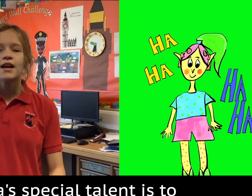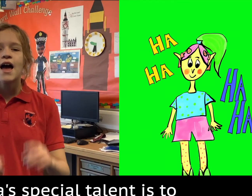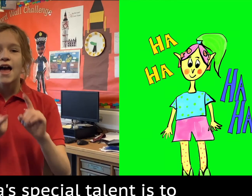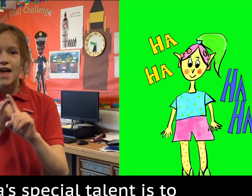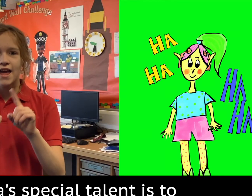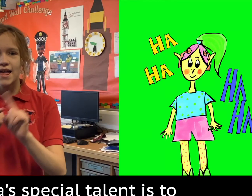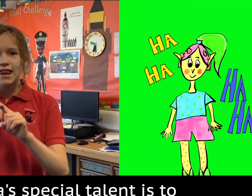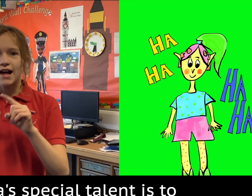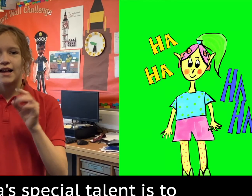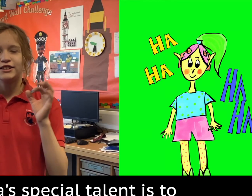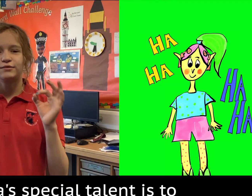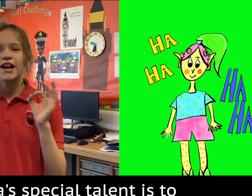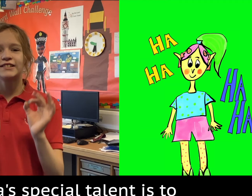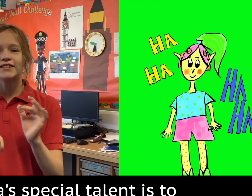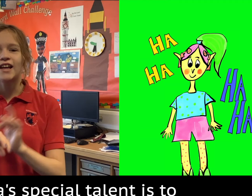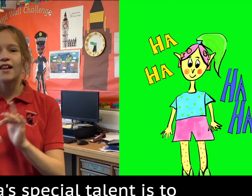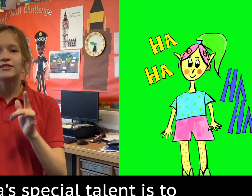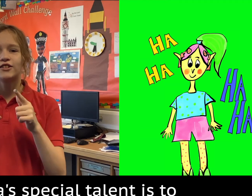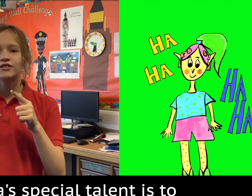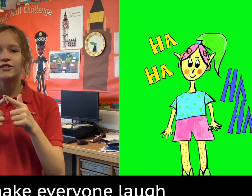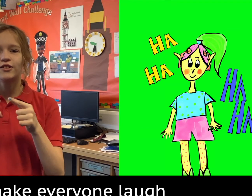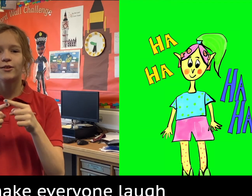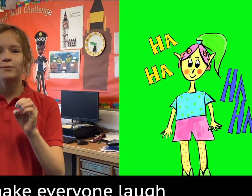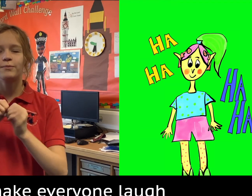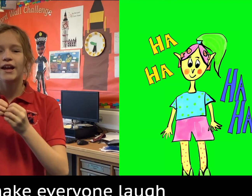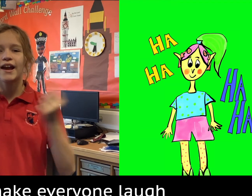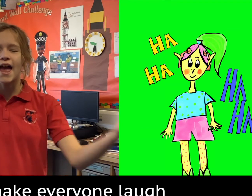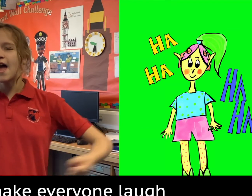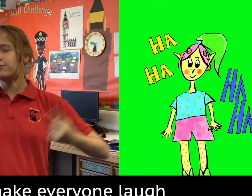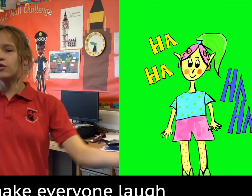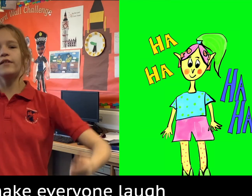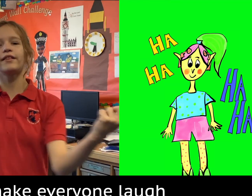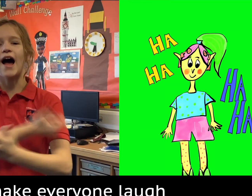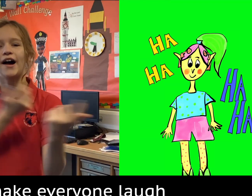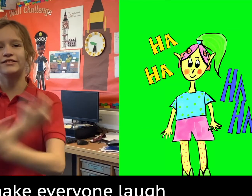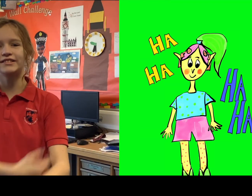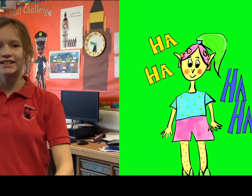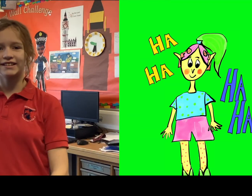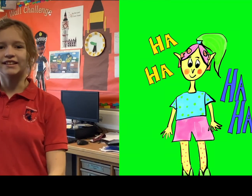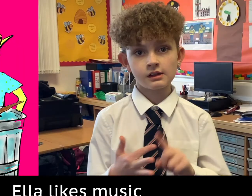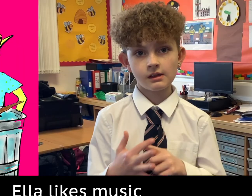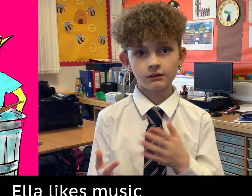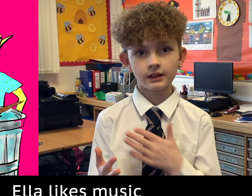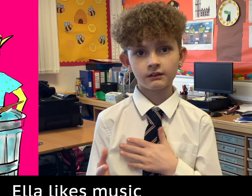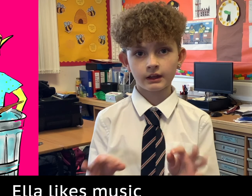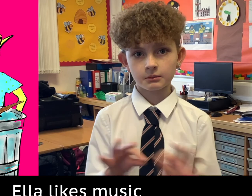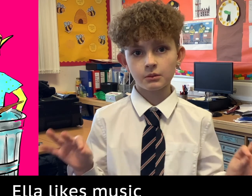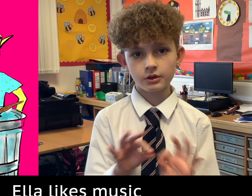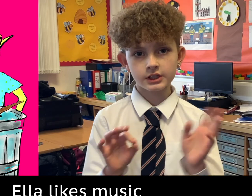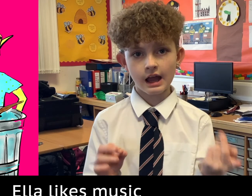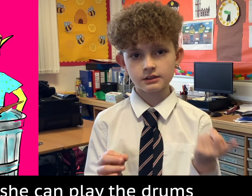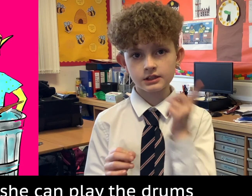fighting. Ella is very talented to make everyone laugh. Ella